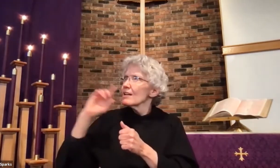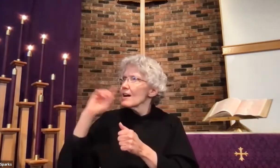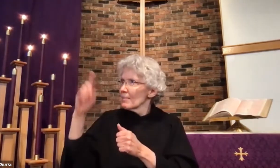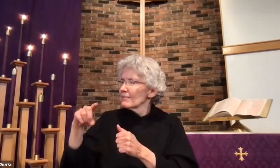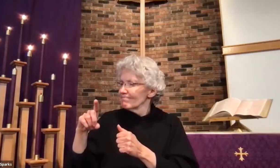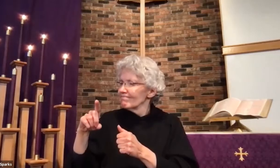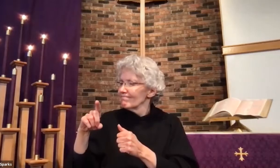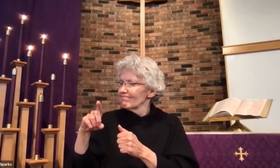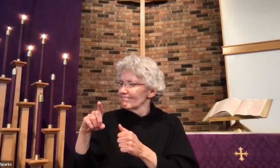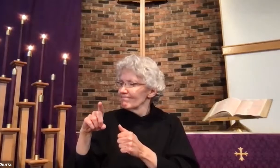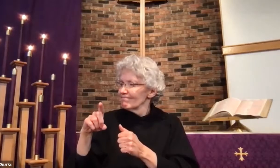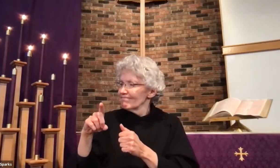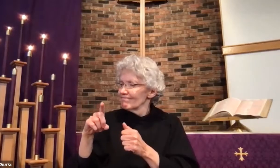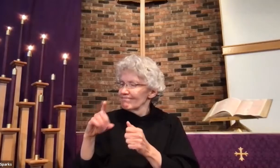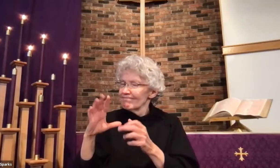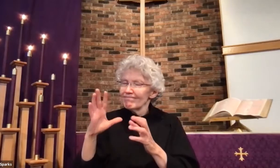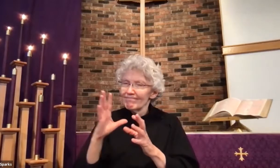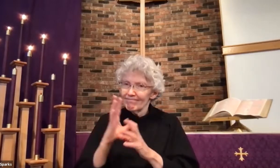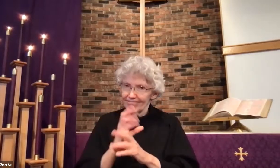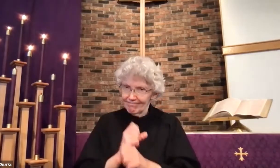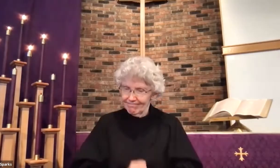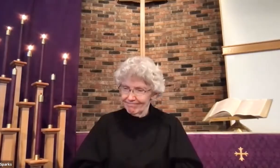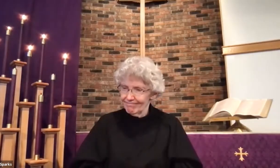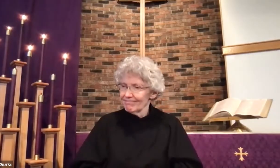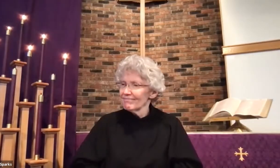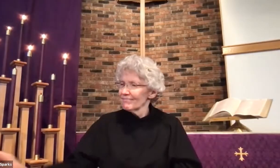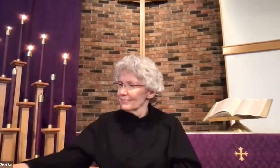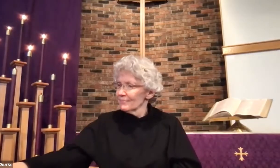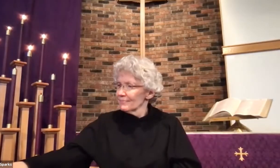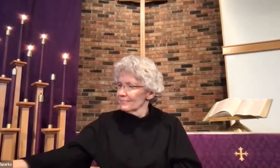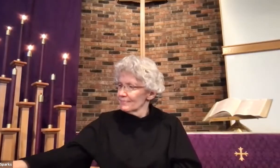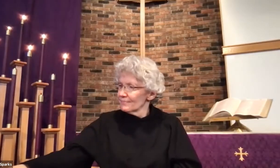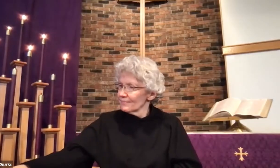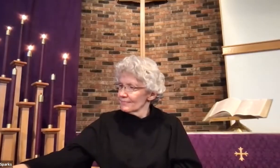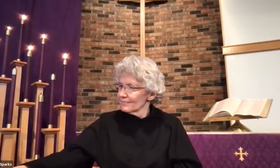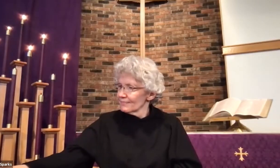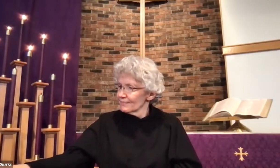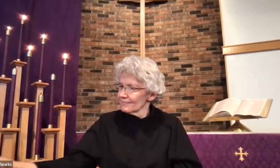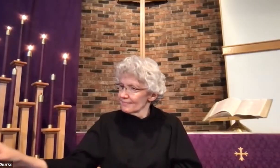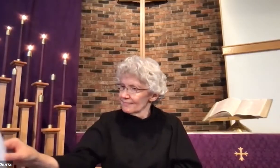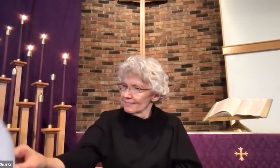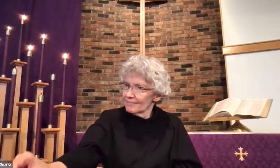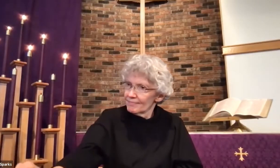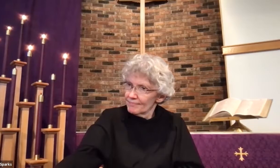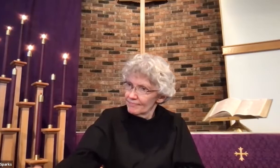and I have not forgotten your commands. Here ends the reading.